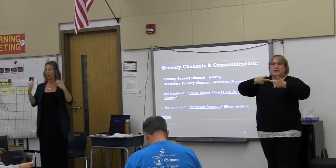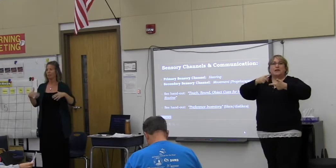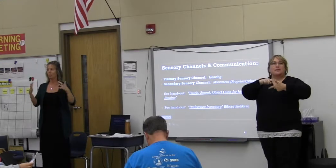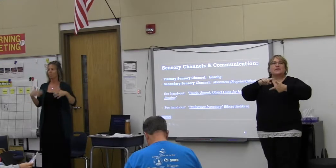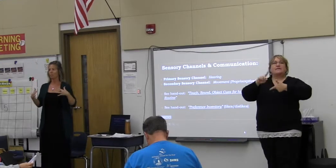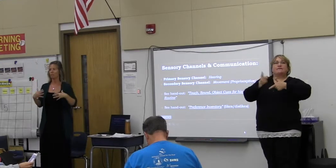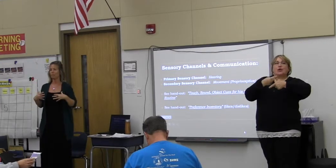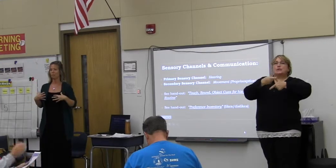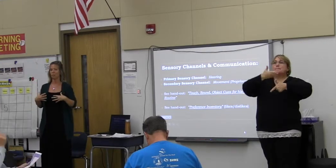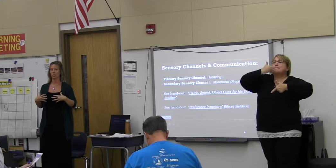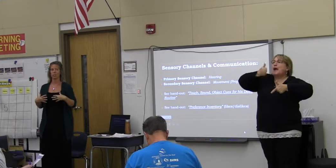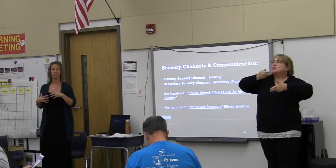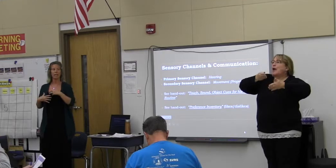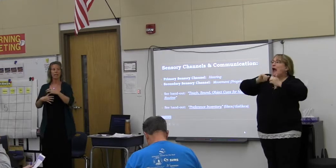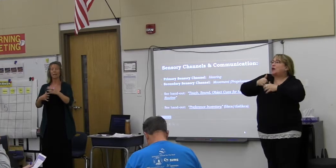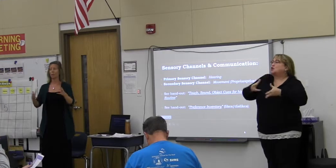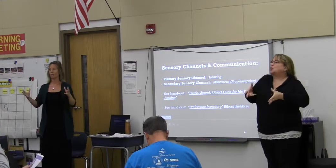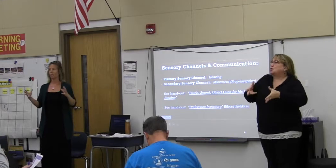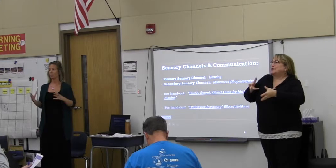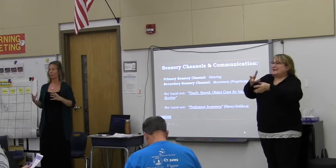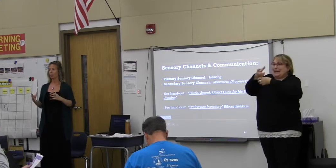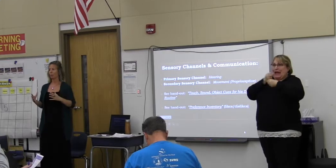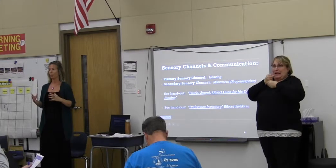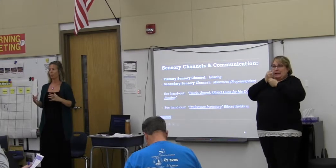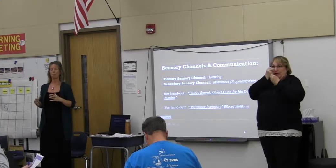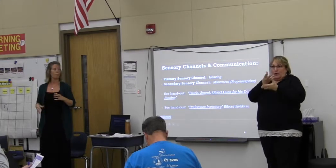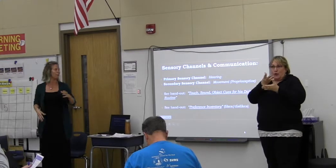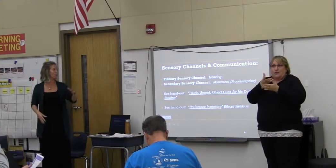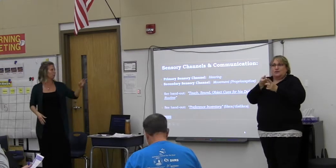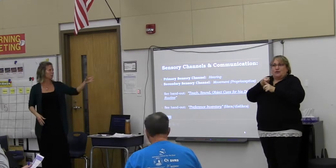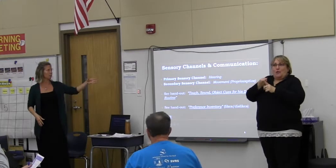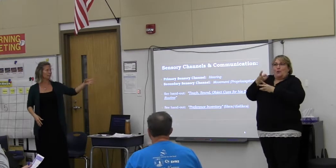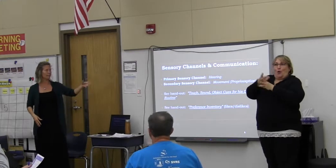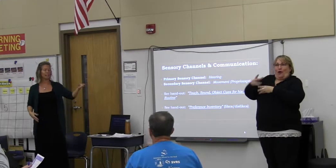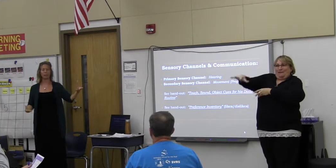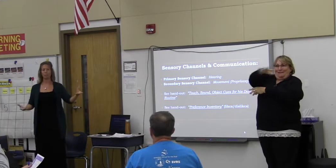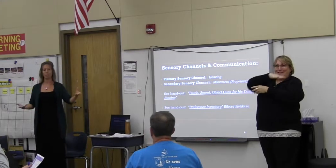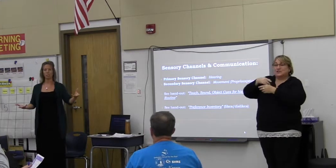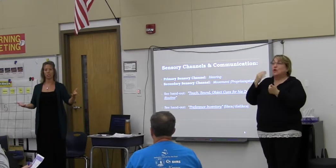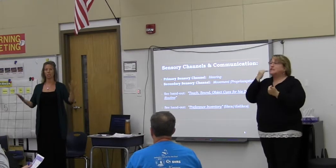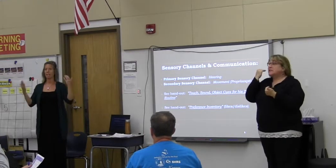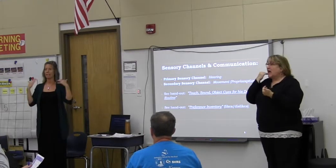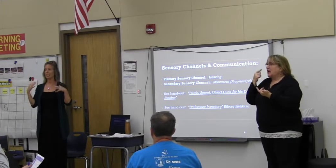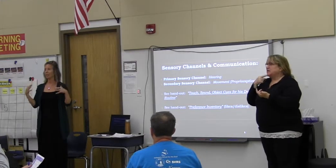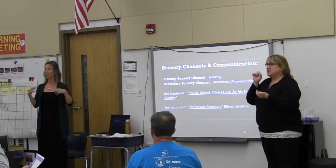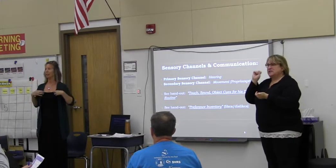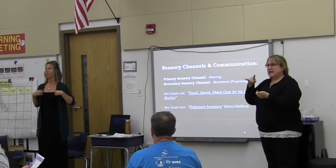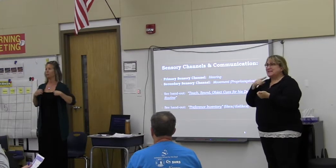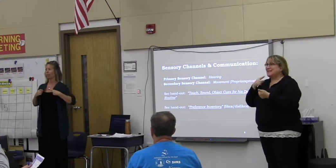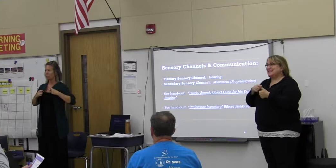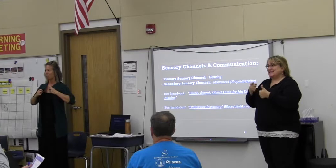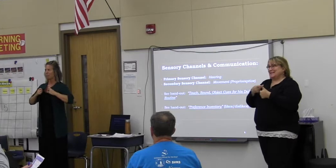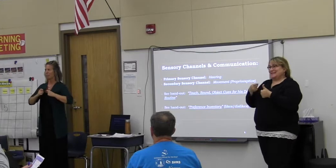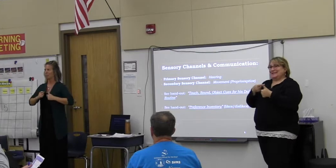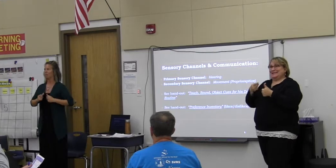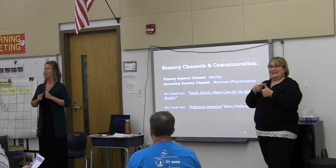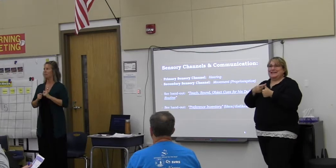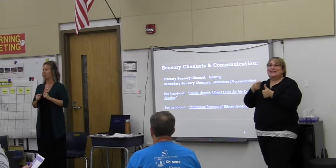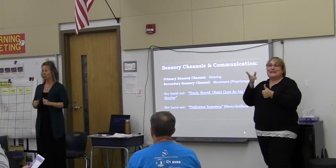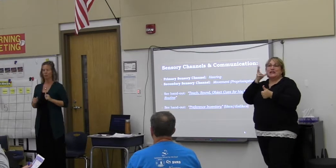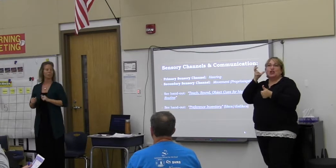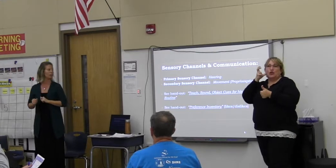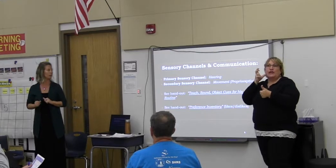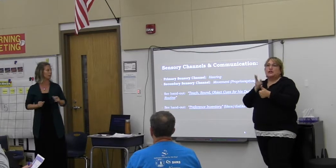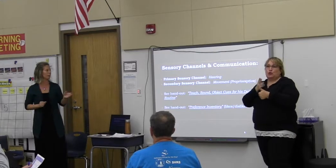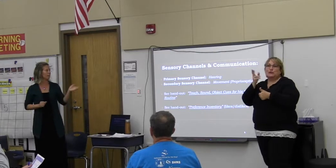to how he best receives information and understands the world around him. So for Stan, like we mentioned, his hearing is really big to him.